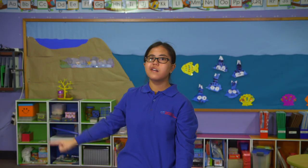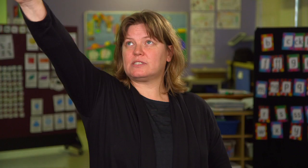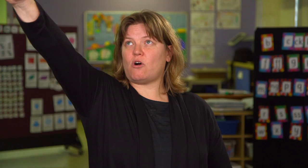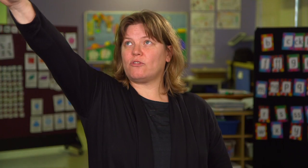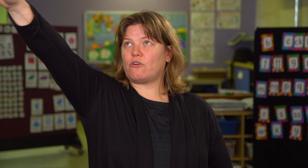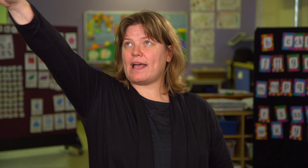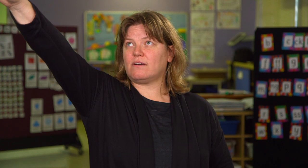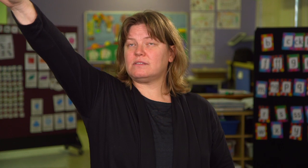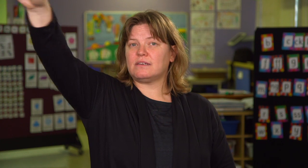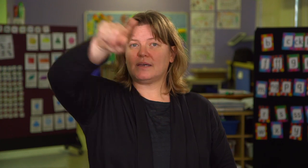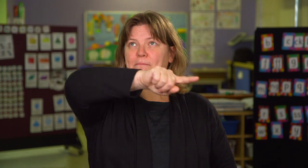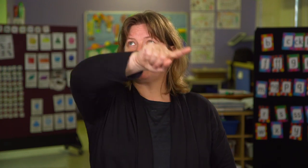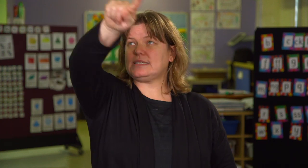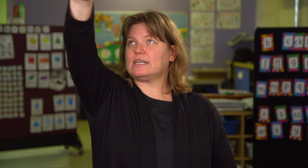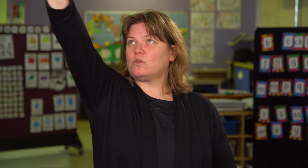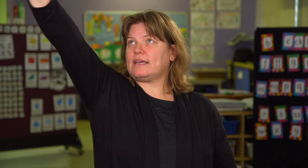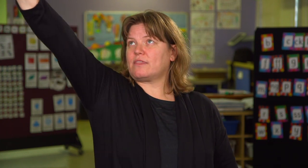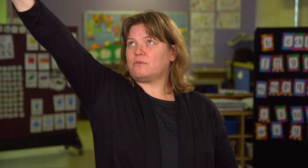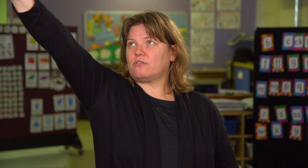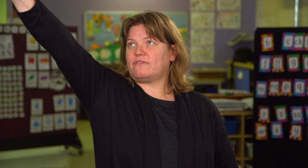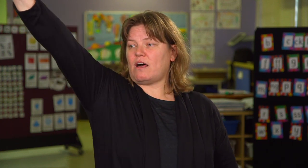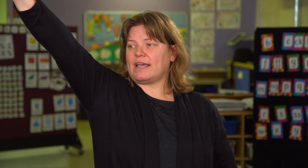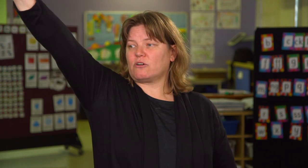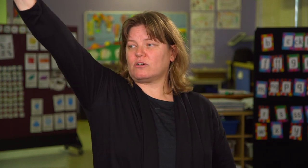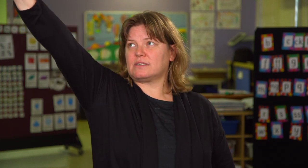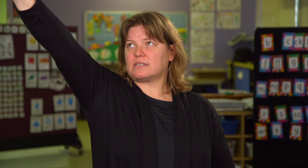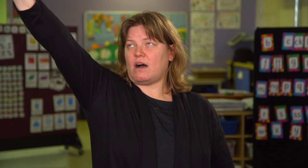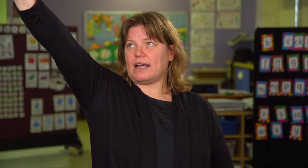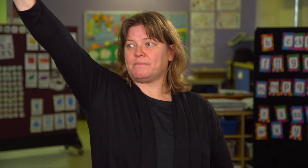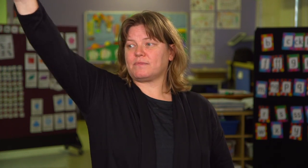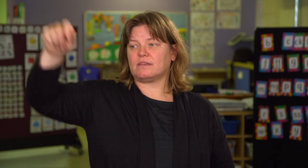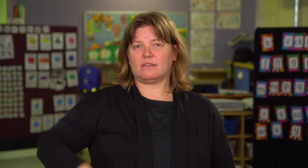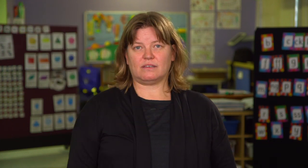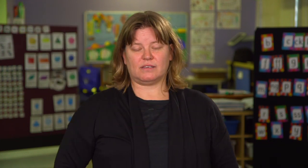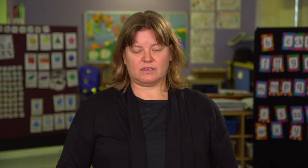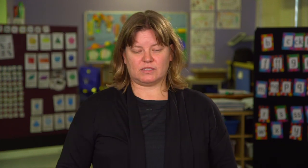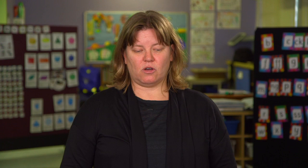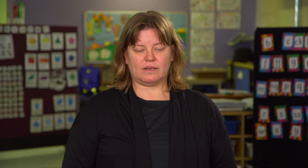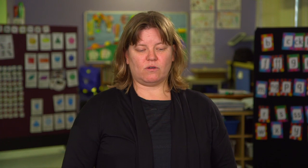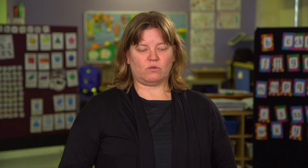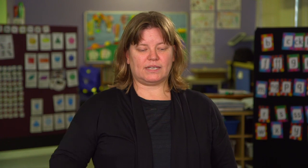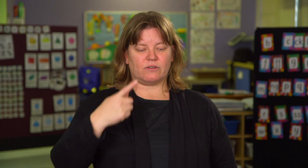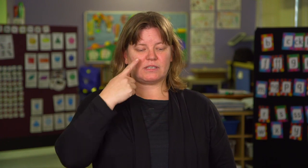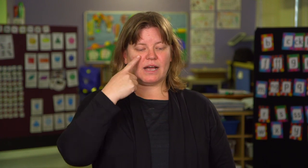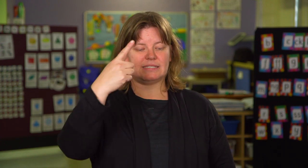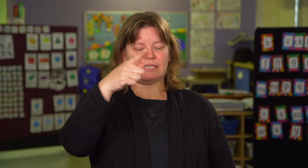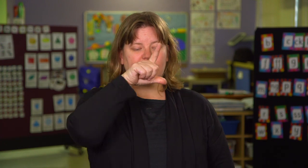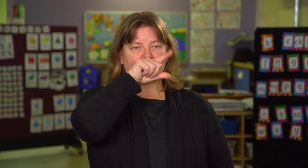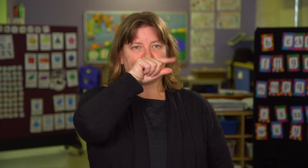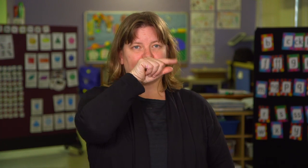person on the ground pointing and looking at the bird flying across the sky. So altogether it's I see the